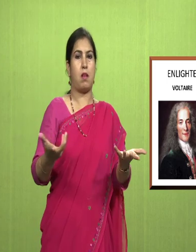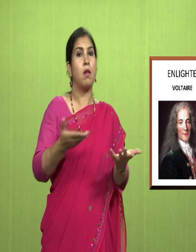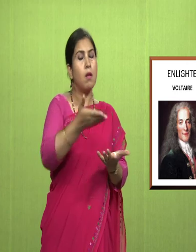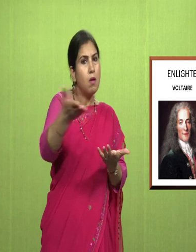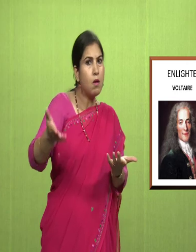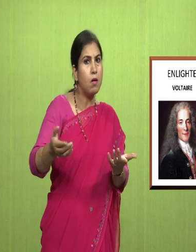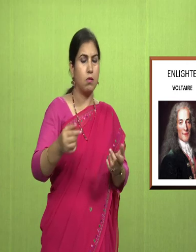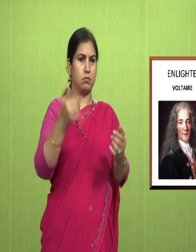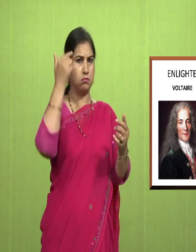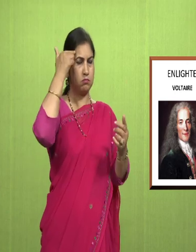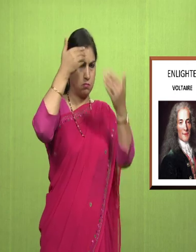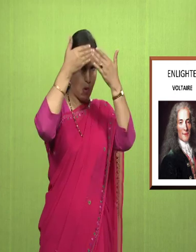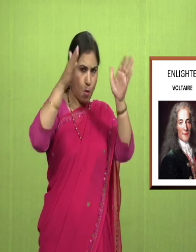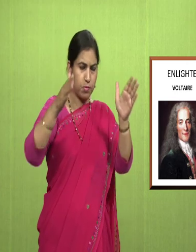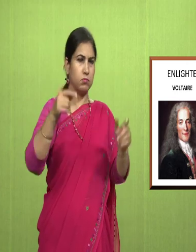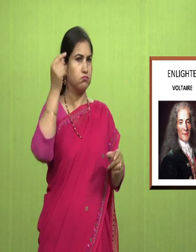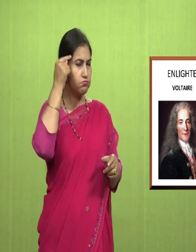who were liberal in their views,